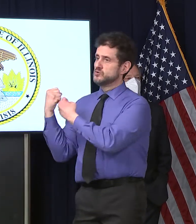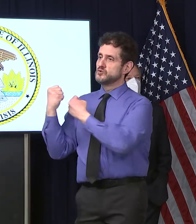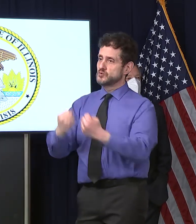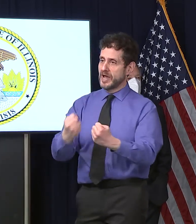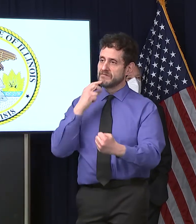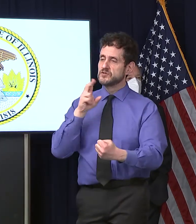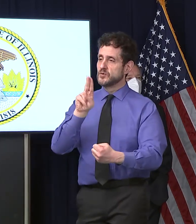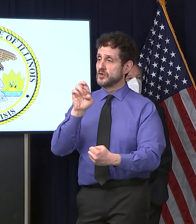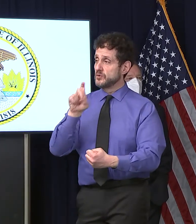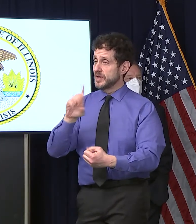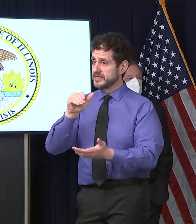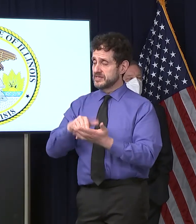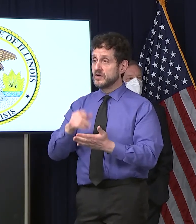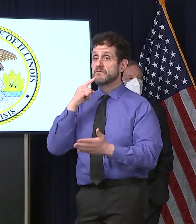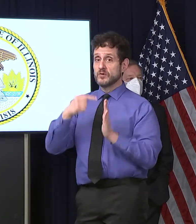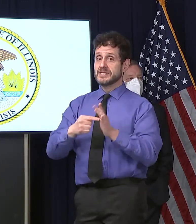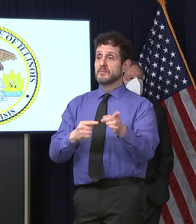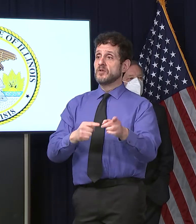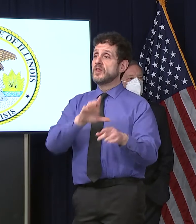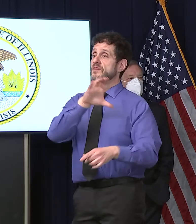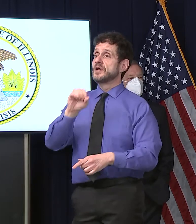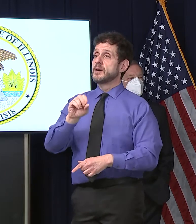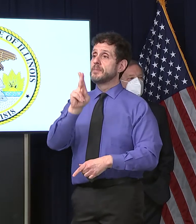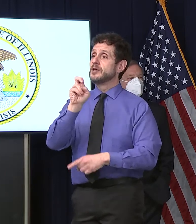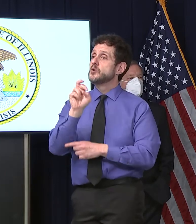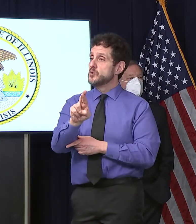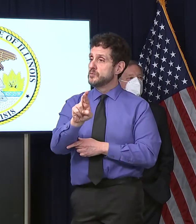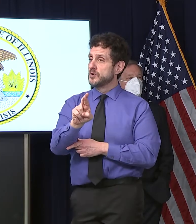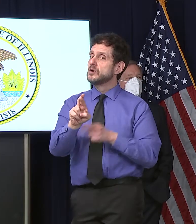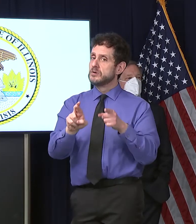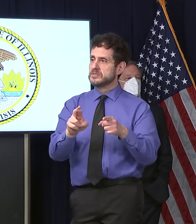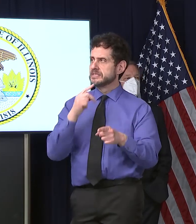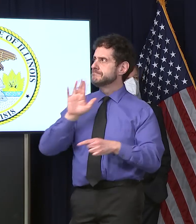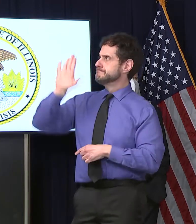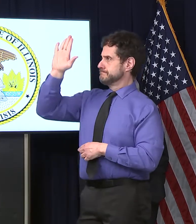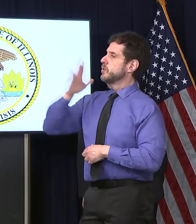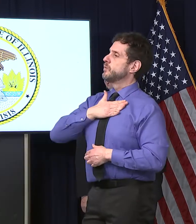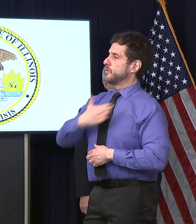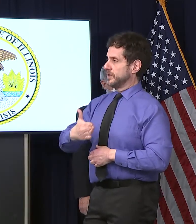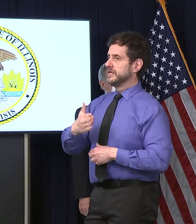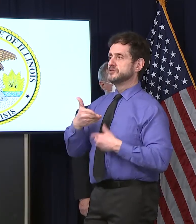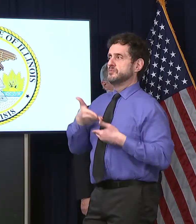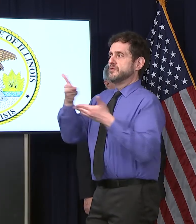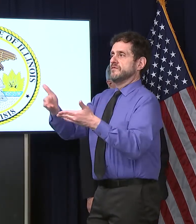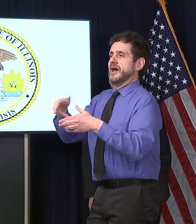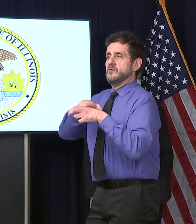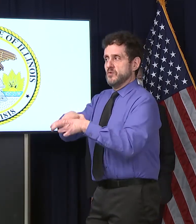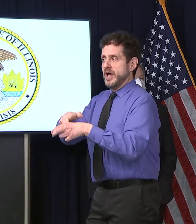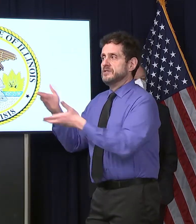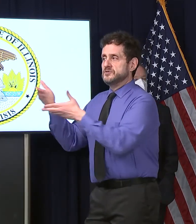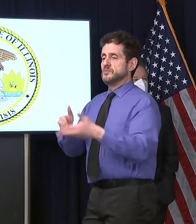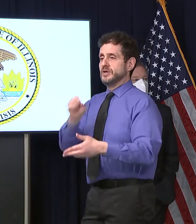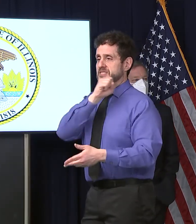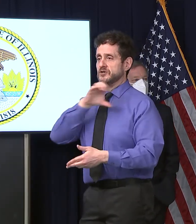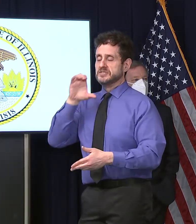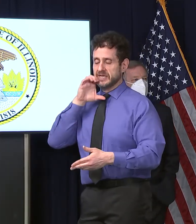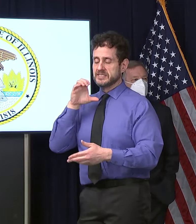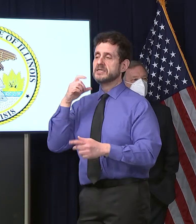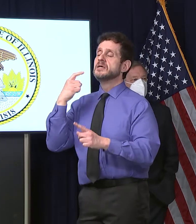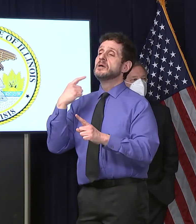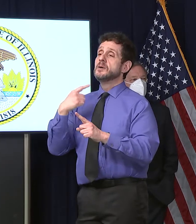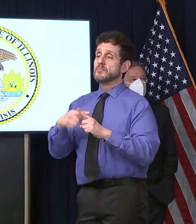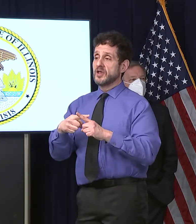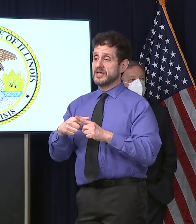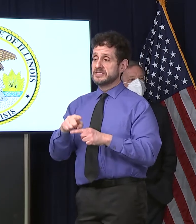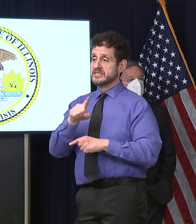And this includes Uber stepping up, providing rides to bring them there. And on top of that, we'll be partnering with ZocDoc to sign